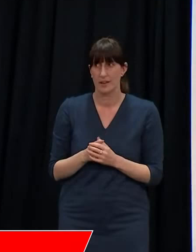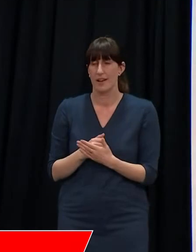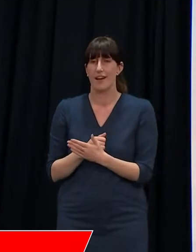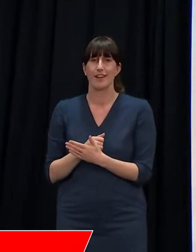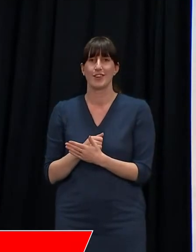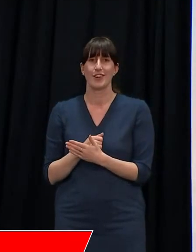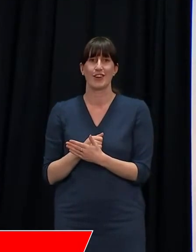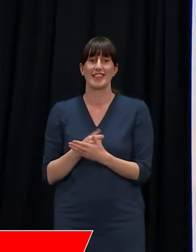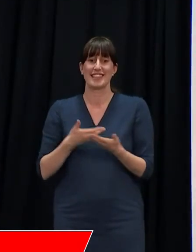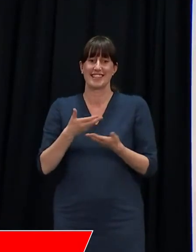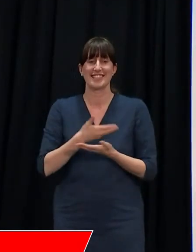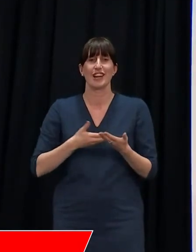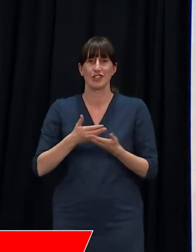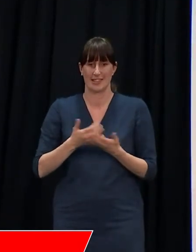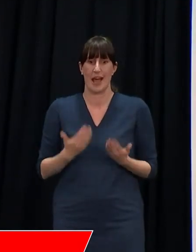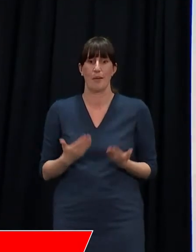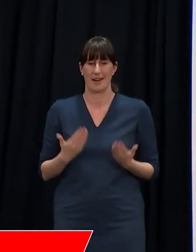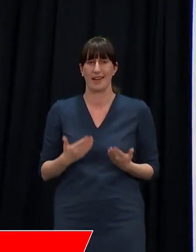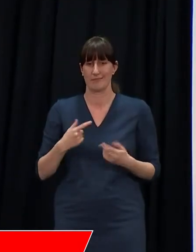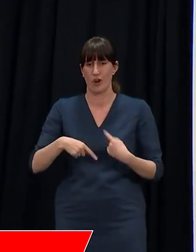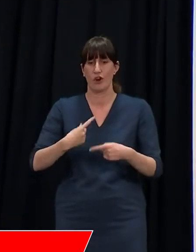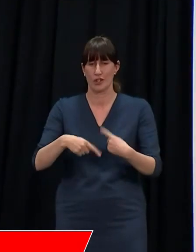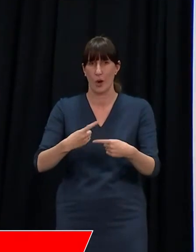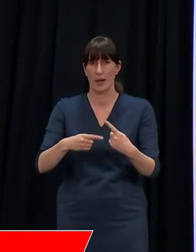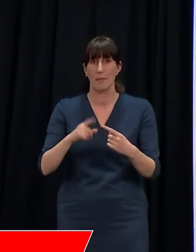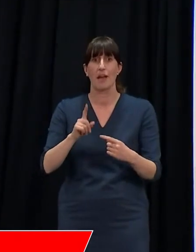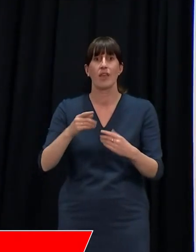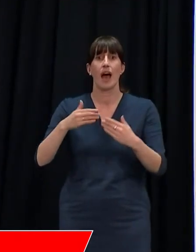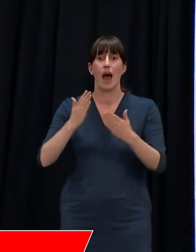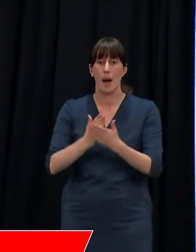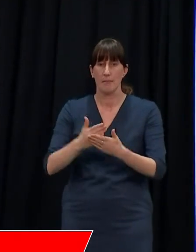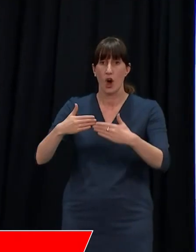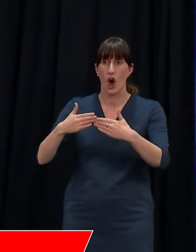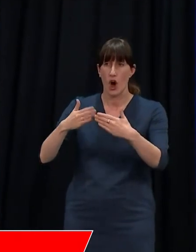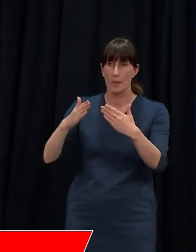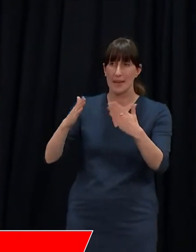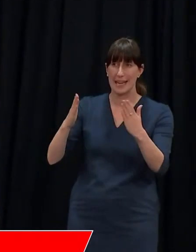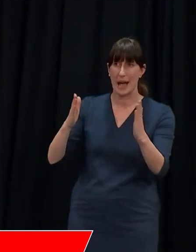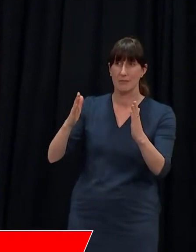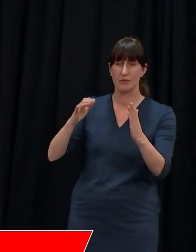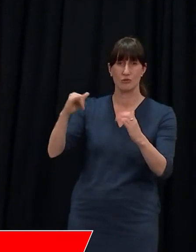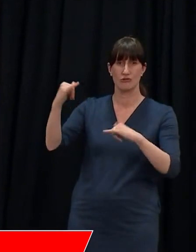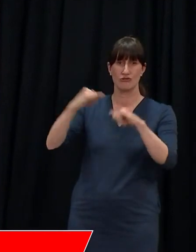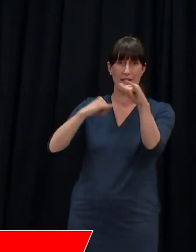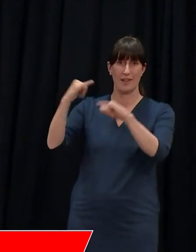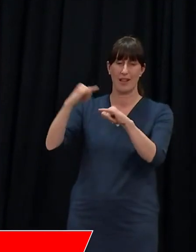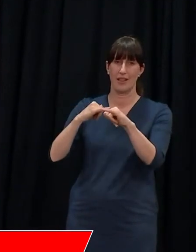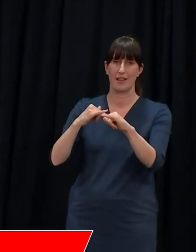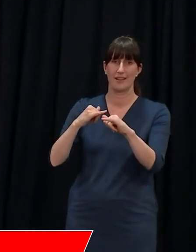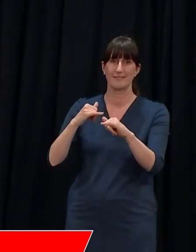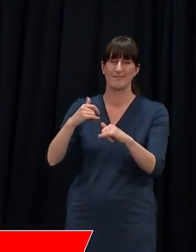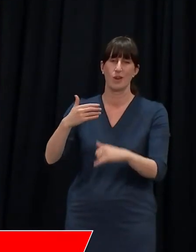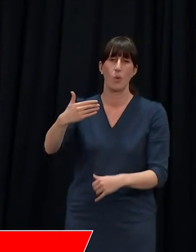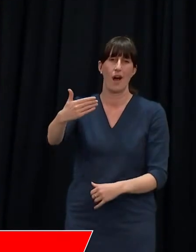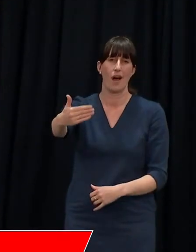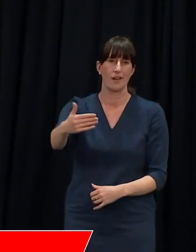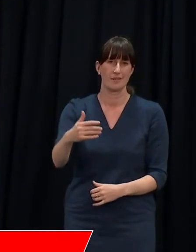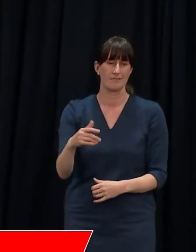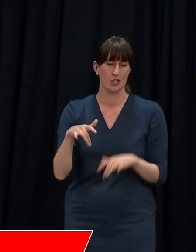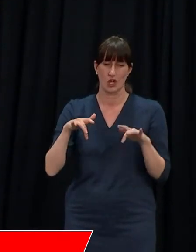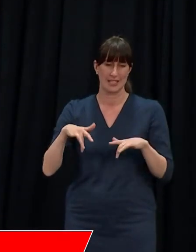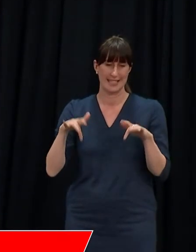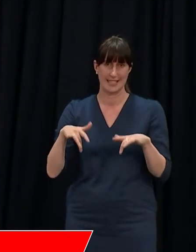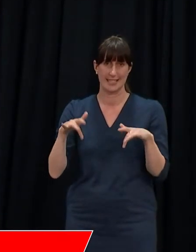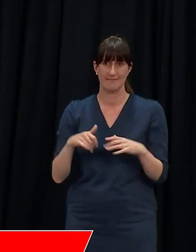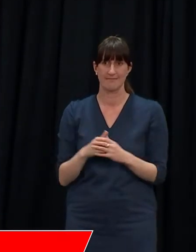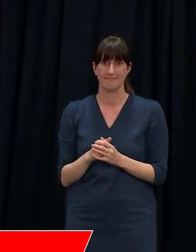while away. Of course, the discussions are ongoing. We keep that under constant review. But what we're seeing there, and of course what we're dealing with here,